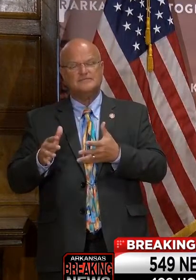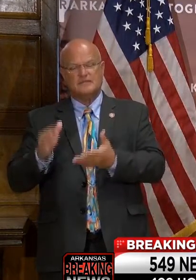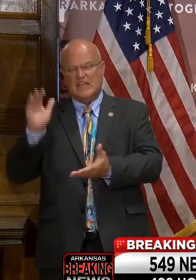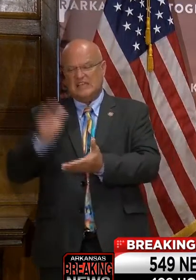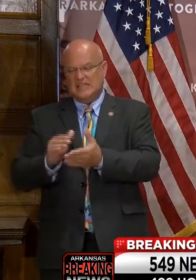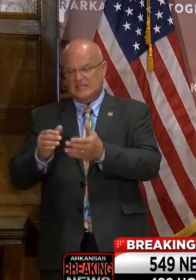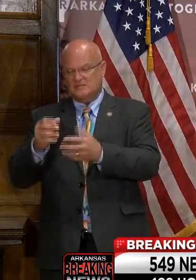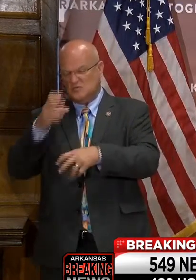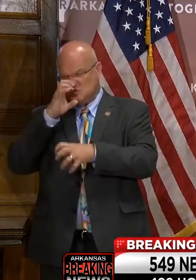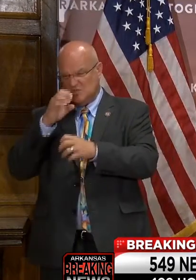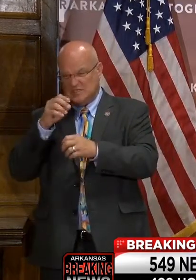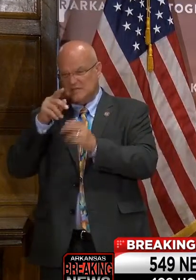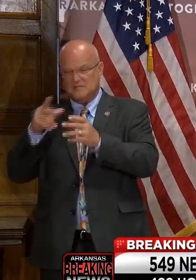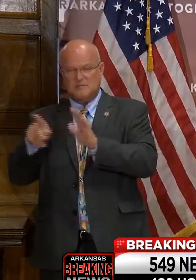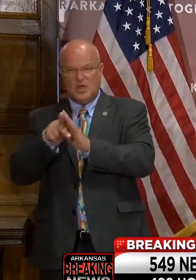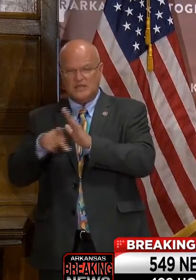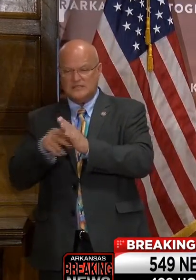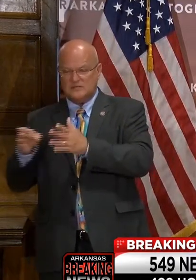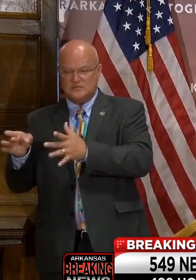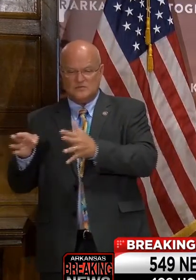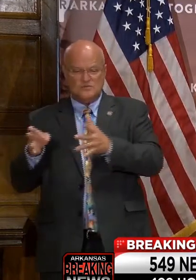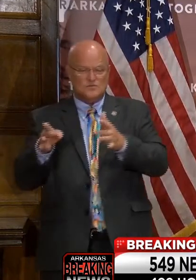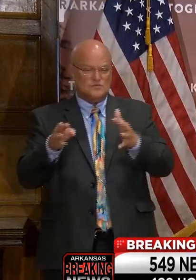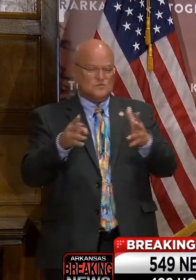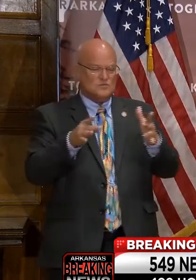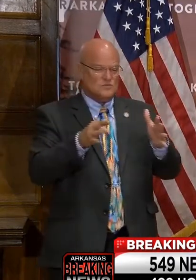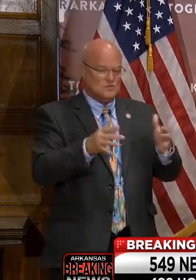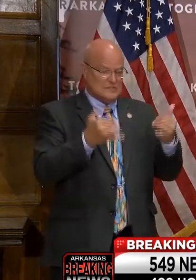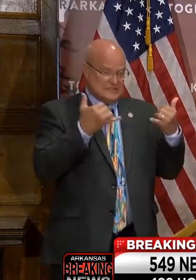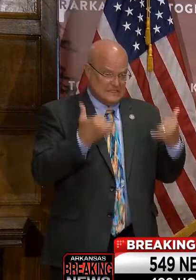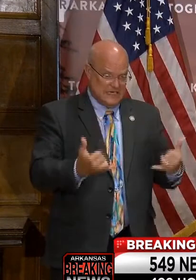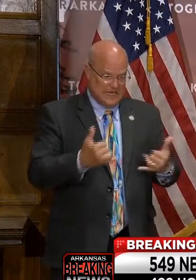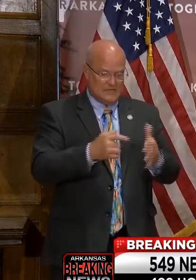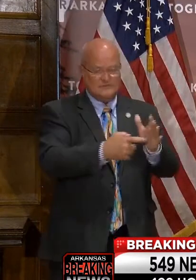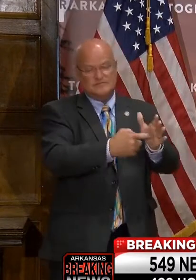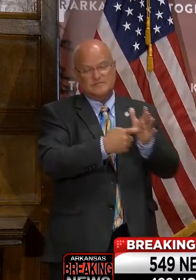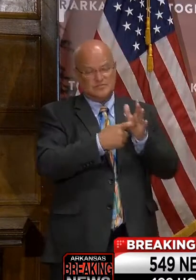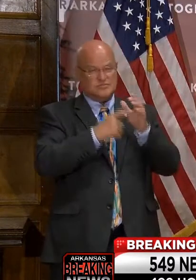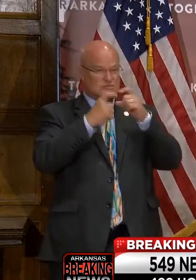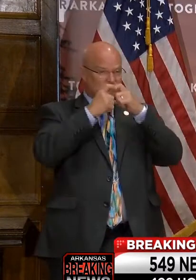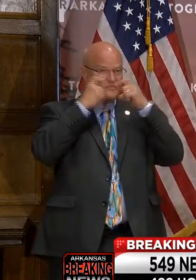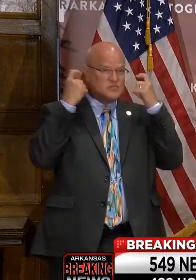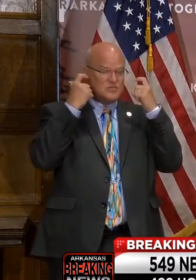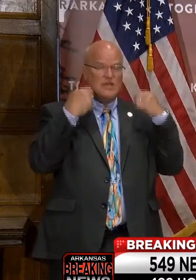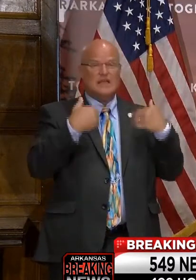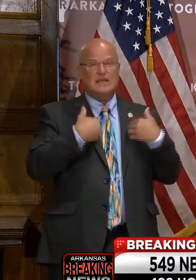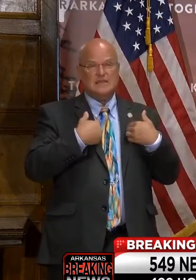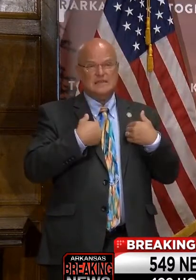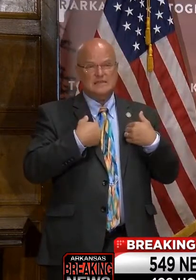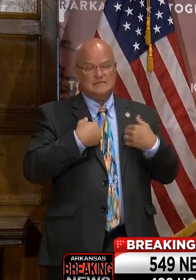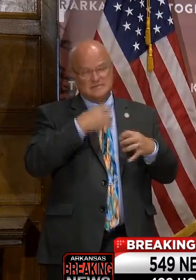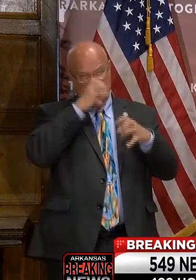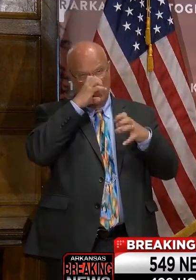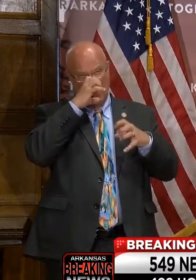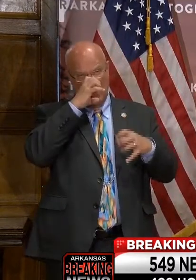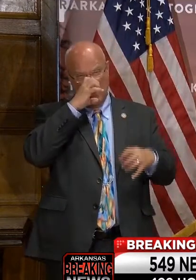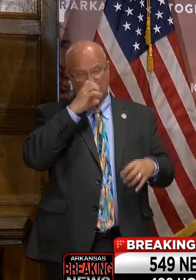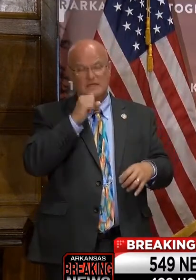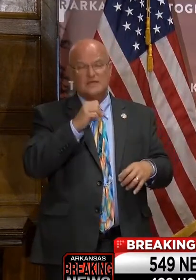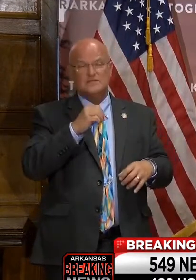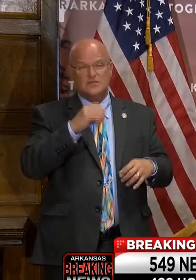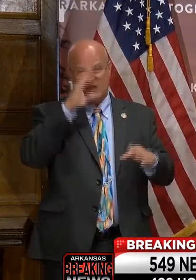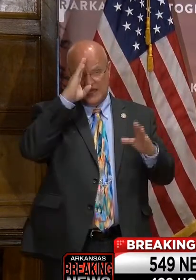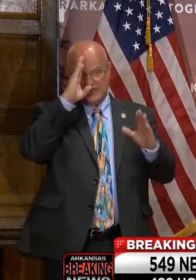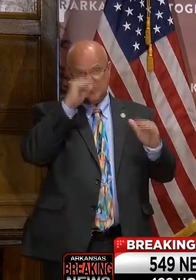less restrictive mask policy over the last 2 to 3 weeks to adopting a rigid mask policy and